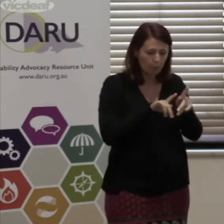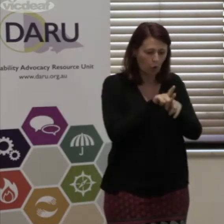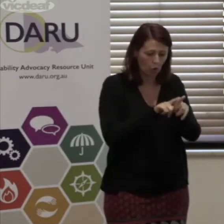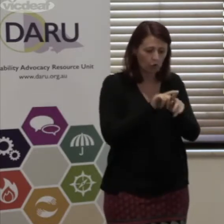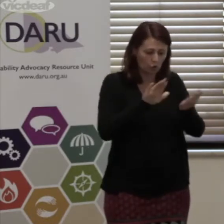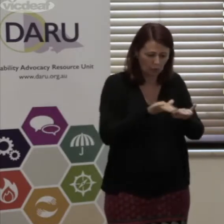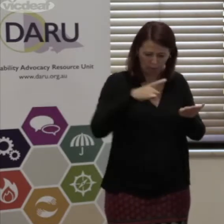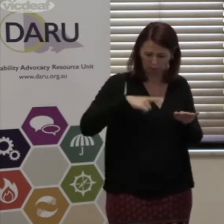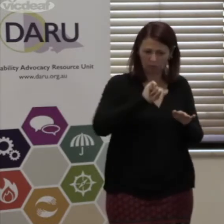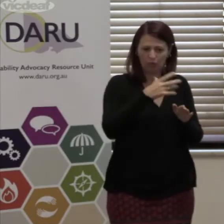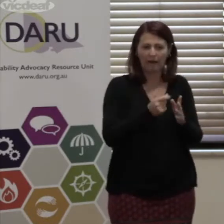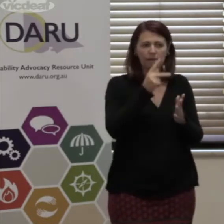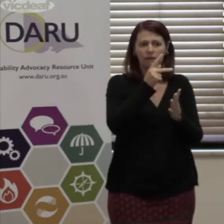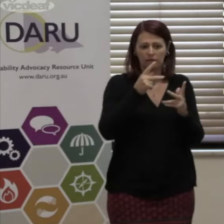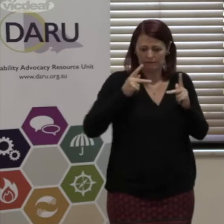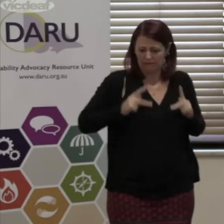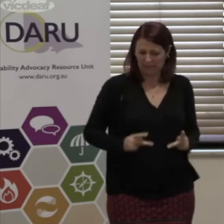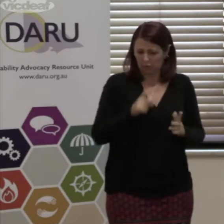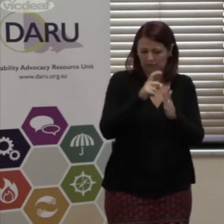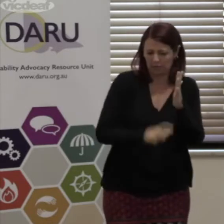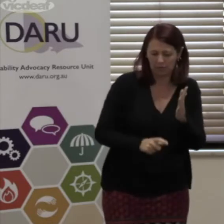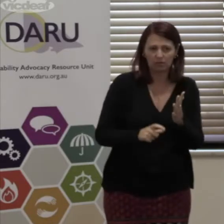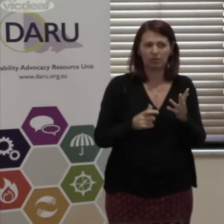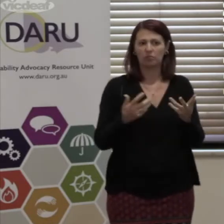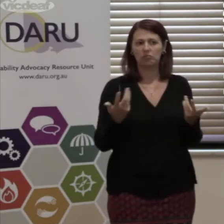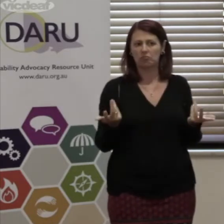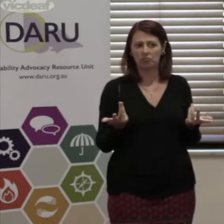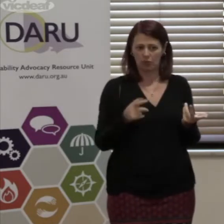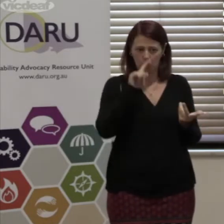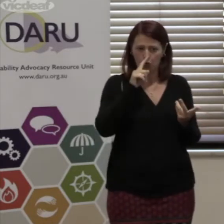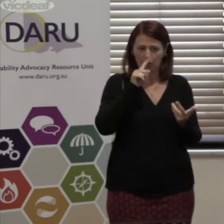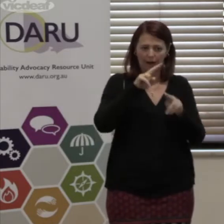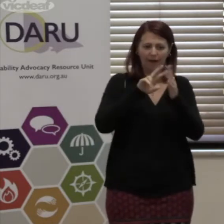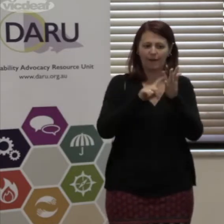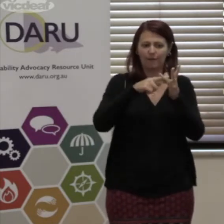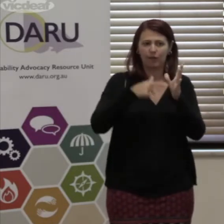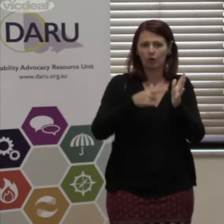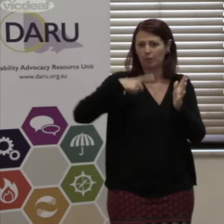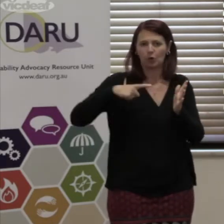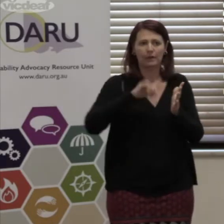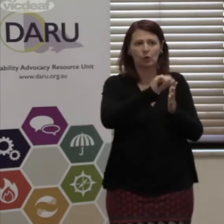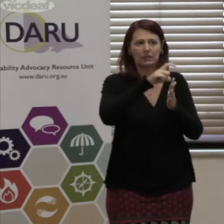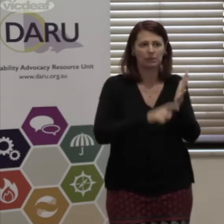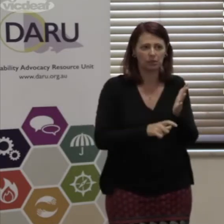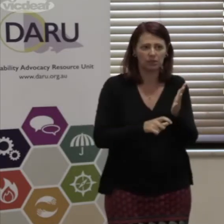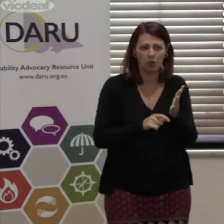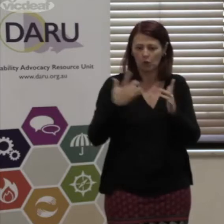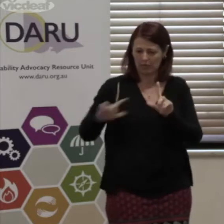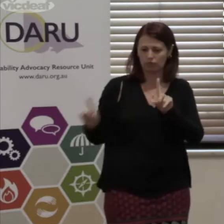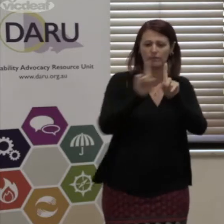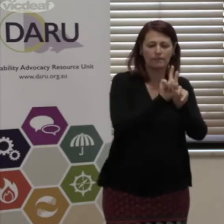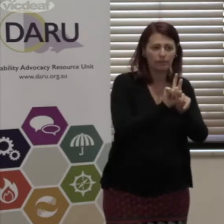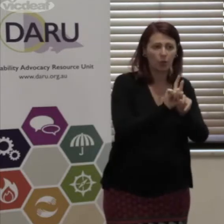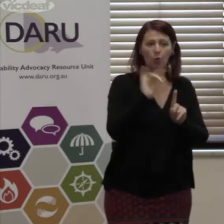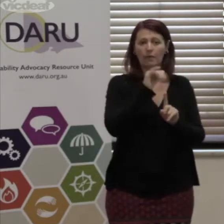because of your physical, you might have a physical condition that you can't float and so you need a person with you, or you might